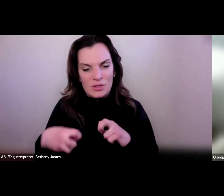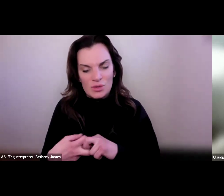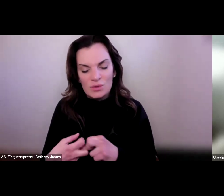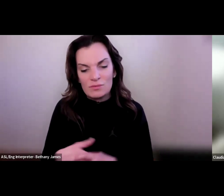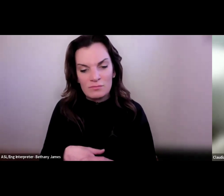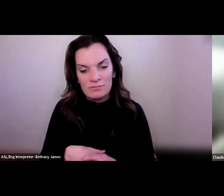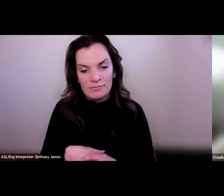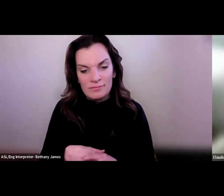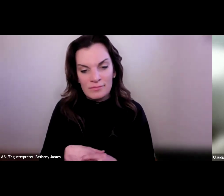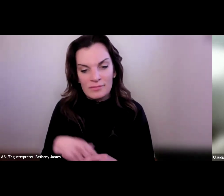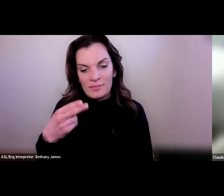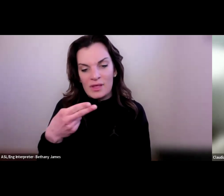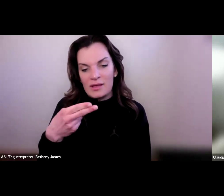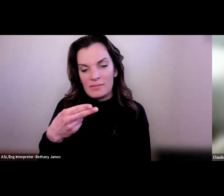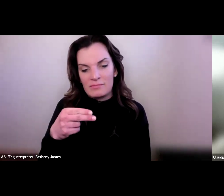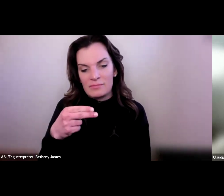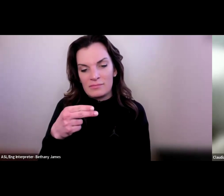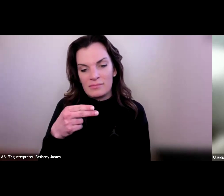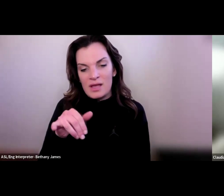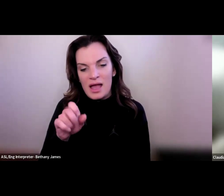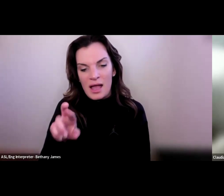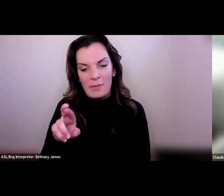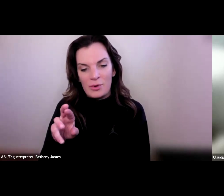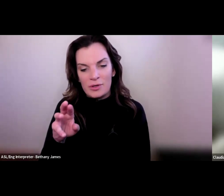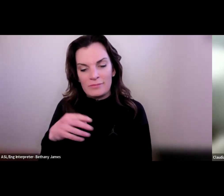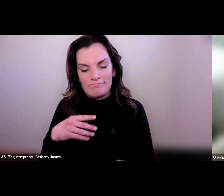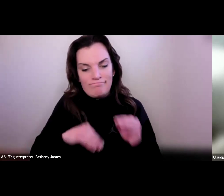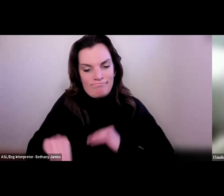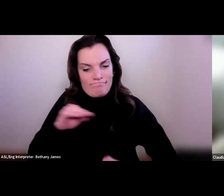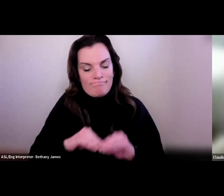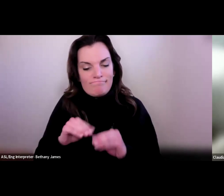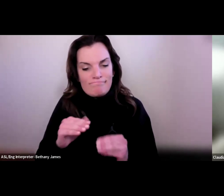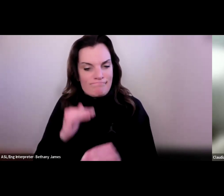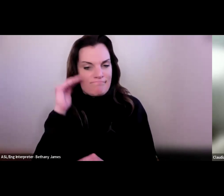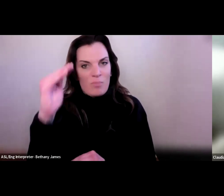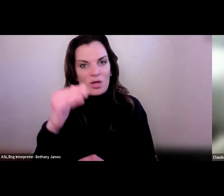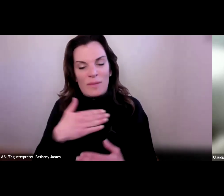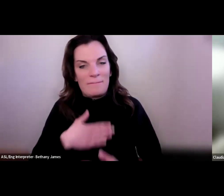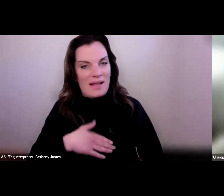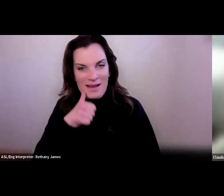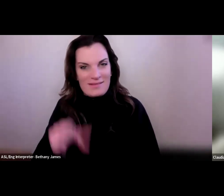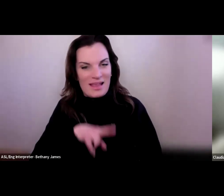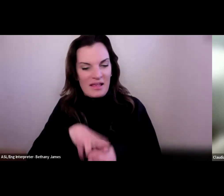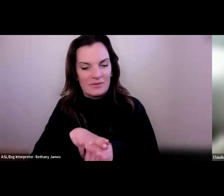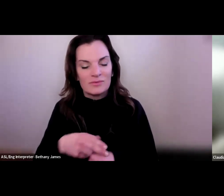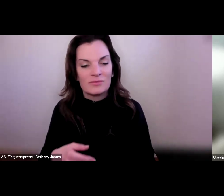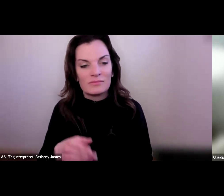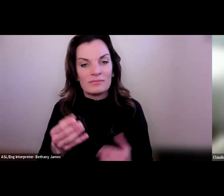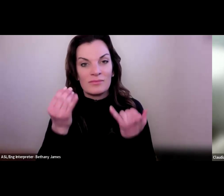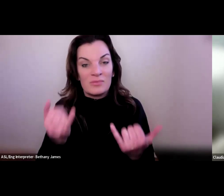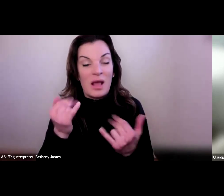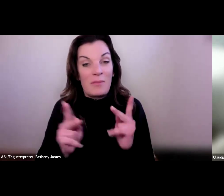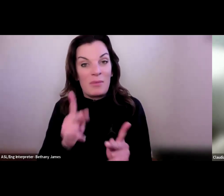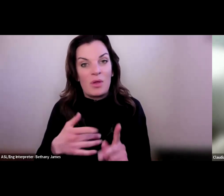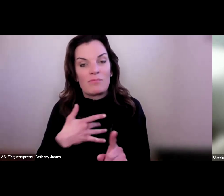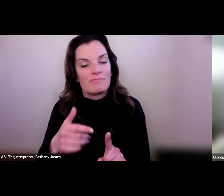really hard to realize all of these things have been going on for so long outside of the mainstream public view, and